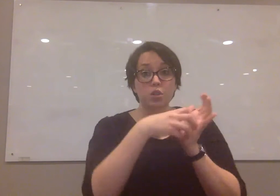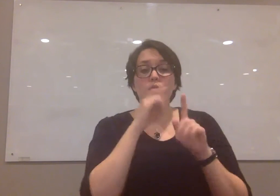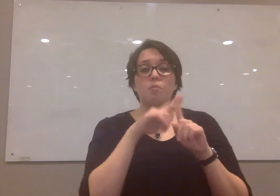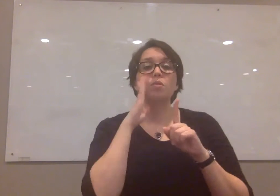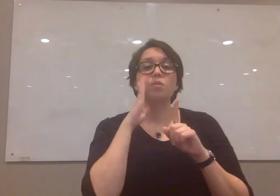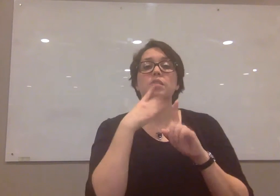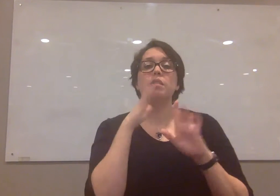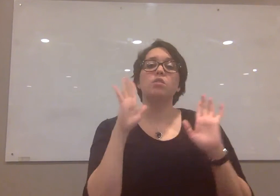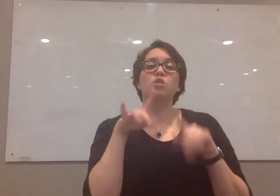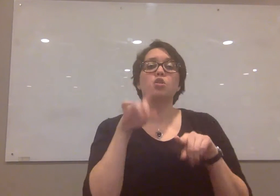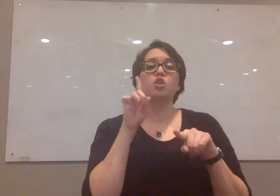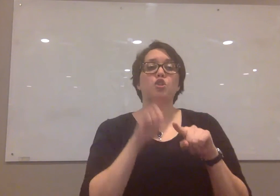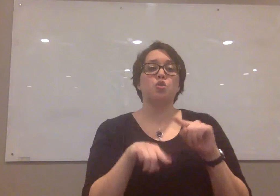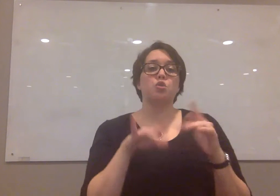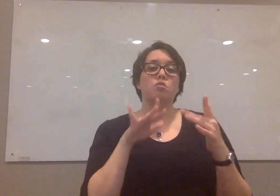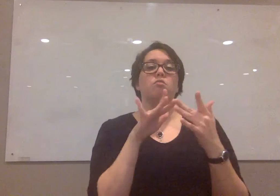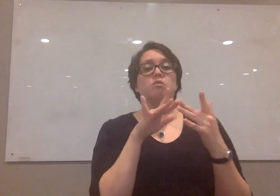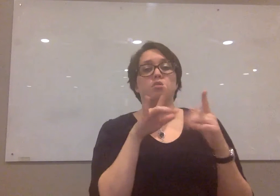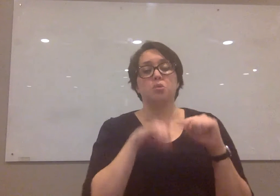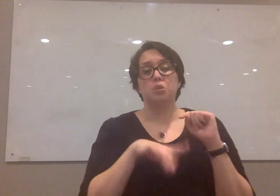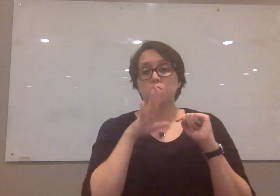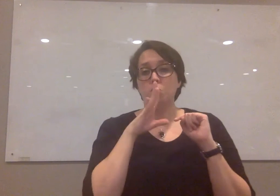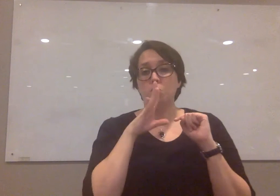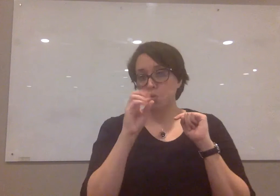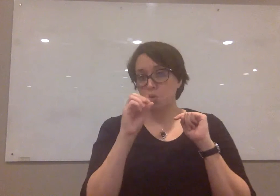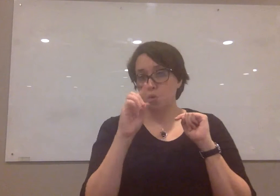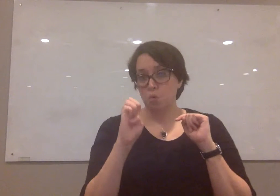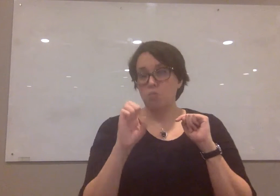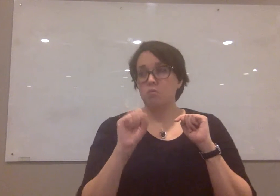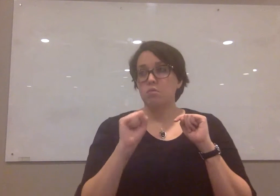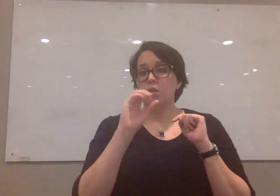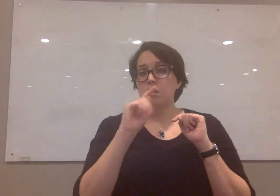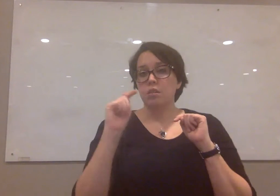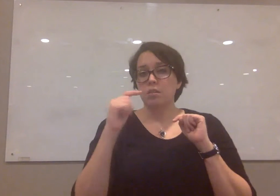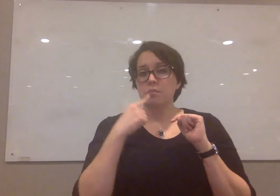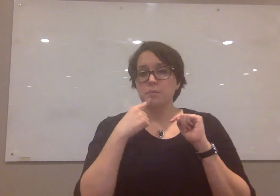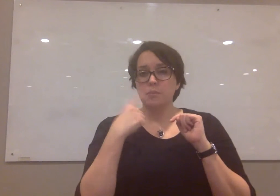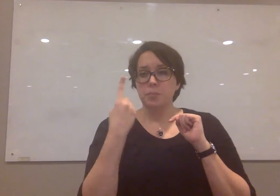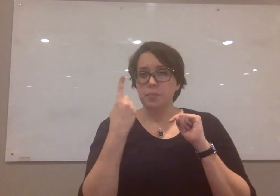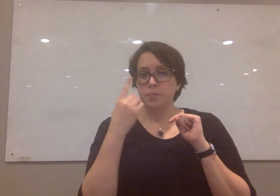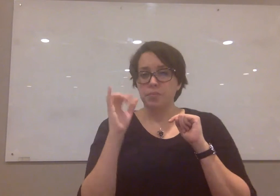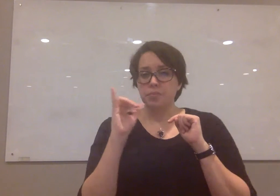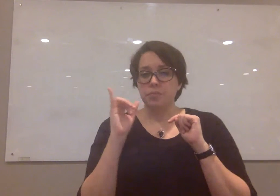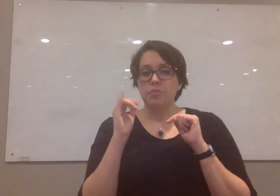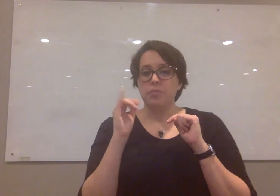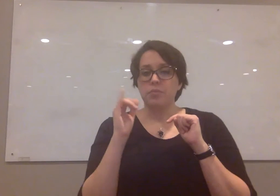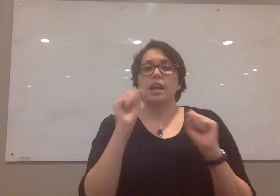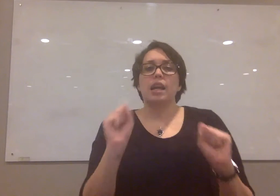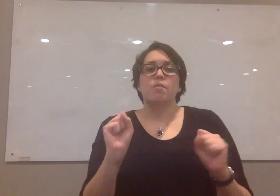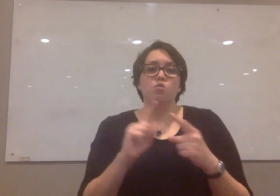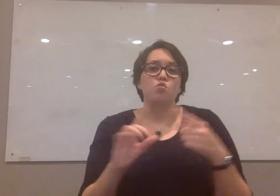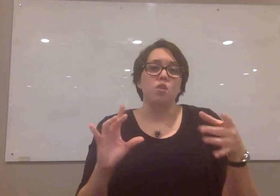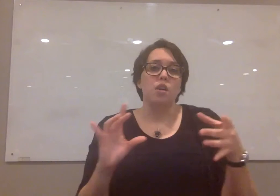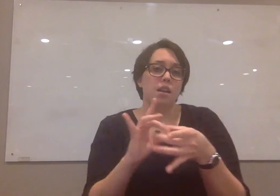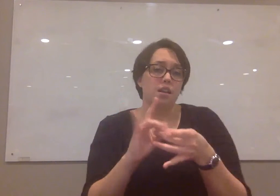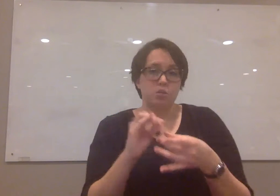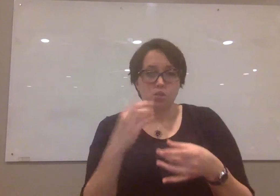yeah. It does. Yeah. It just says some like able to connect. Or Yeah. So it's